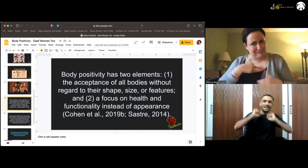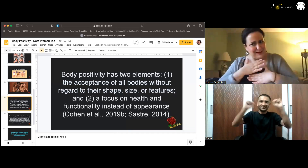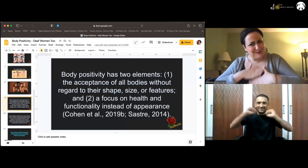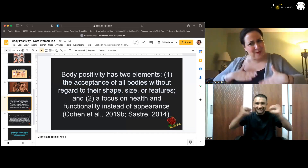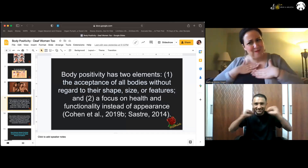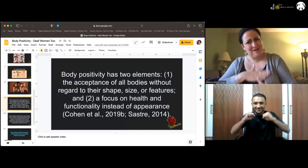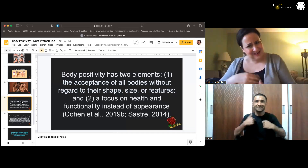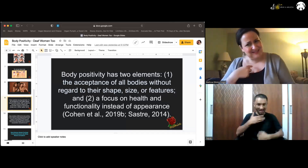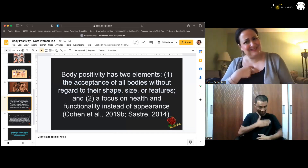not like that.